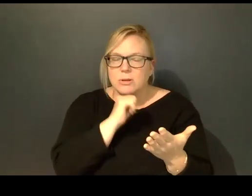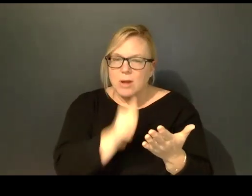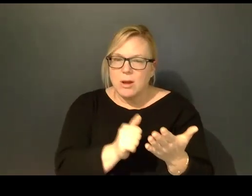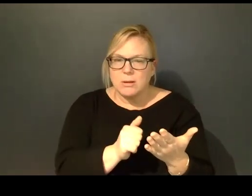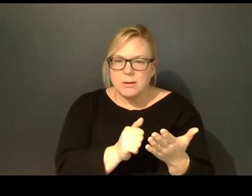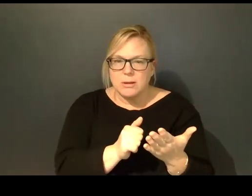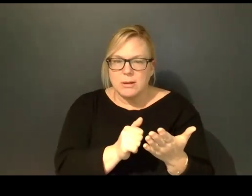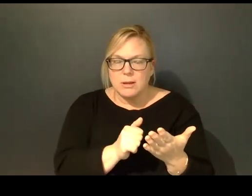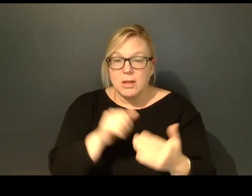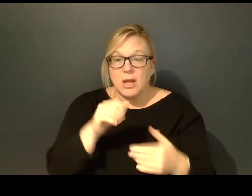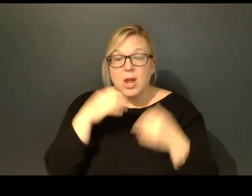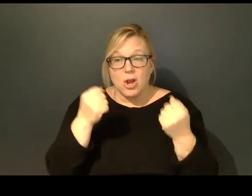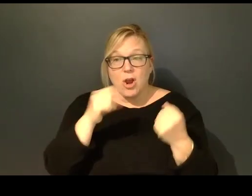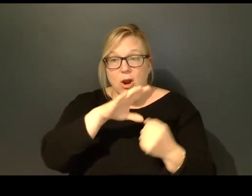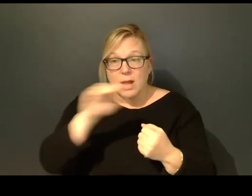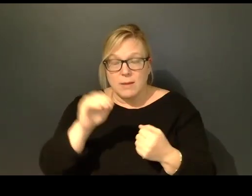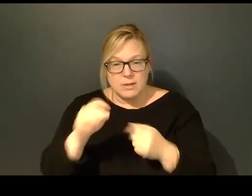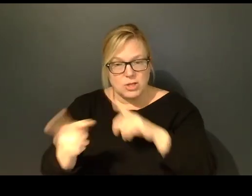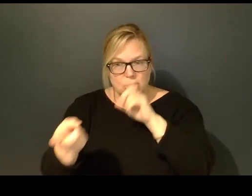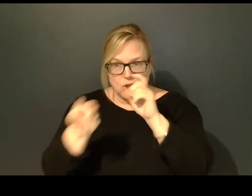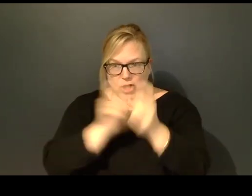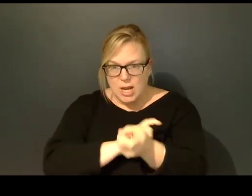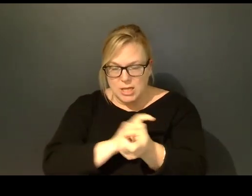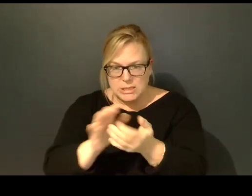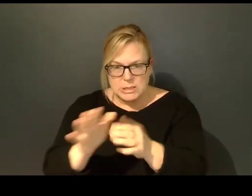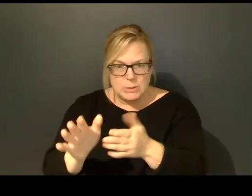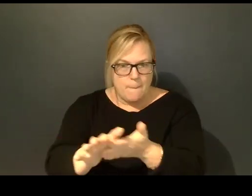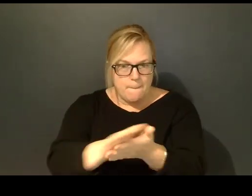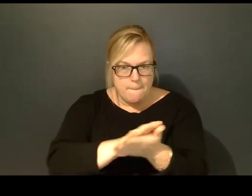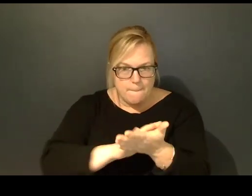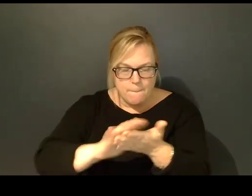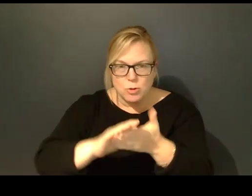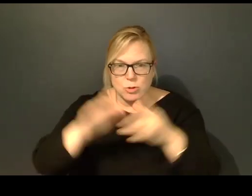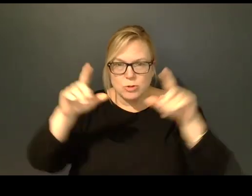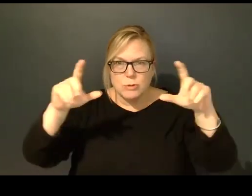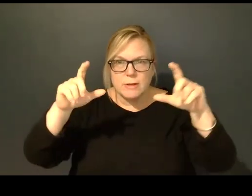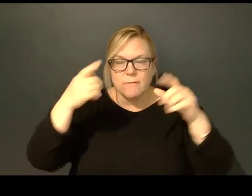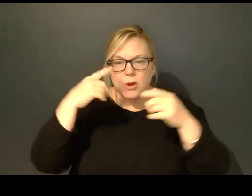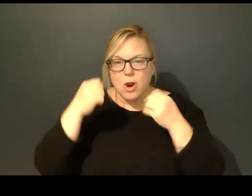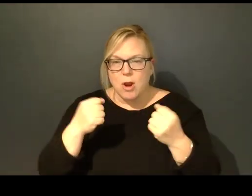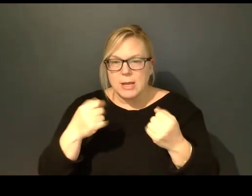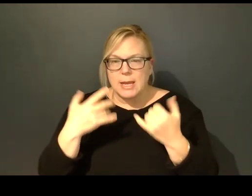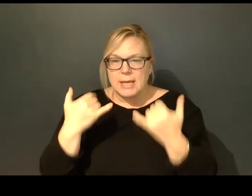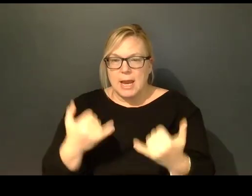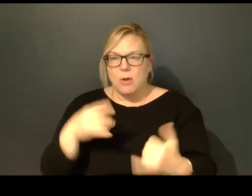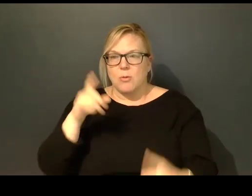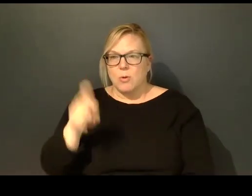Car companies have changed to these same smooth screens in cars, and now it requires that people